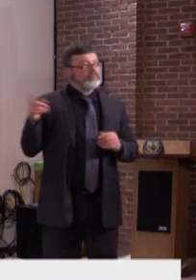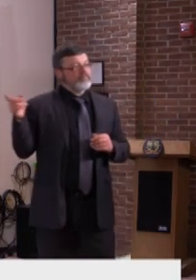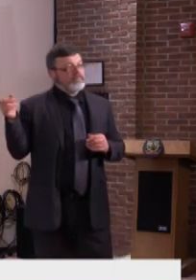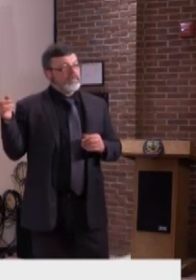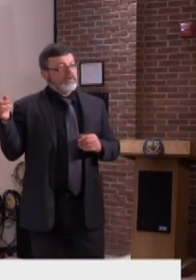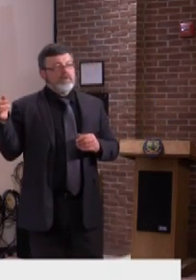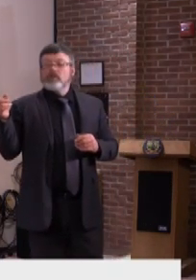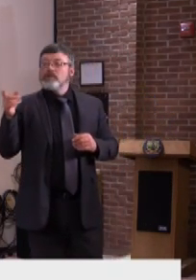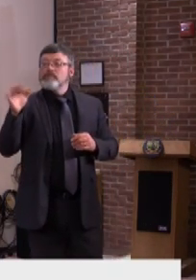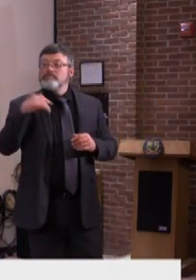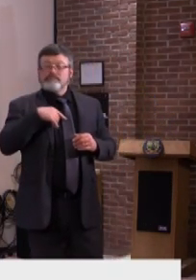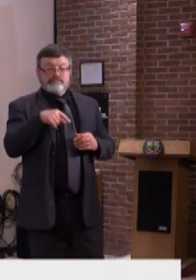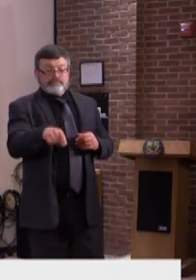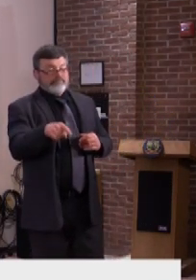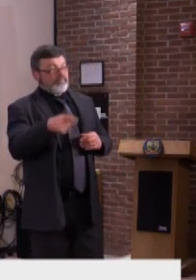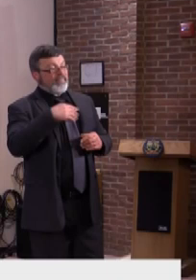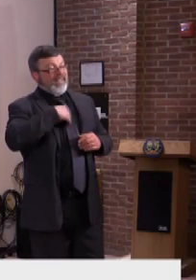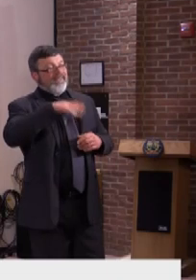to answer that